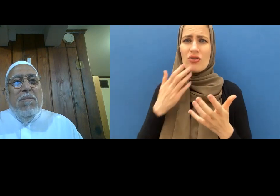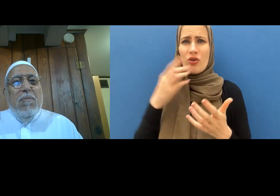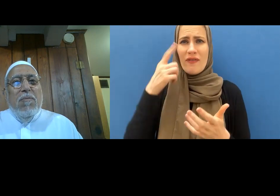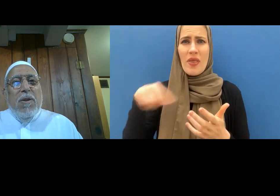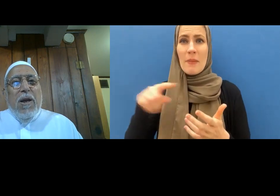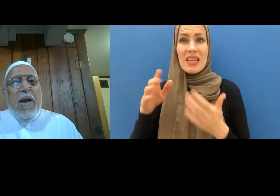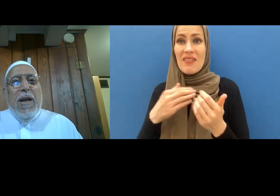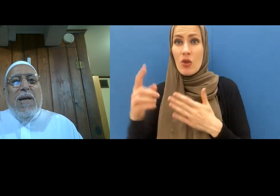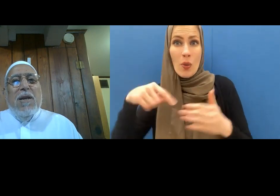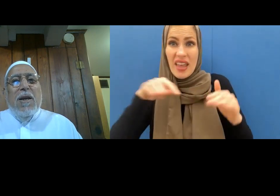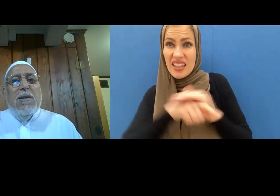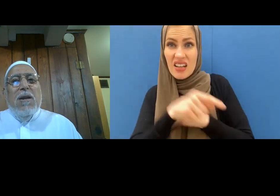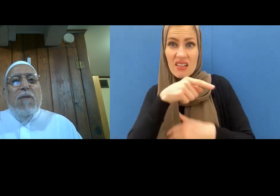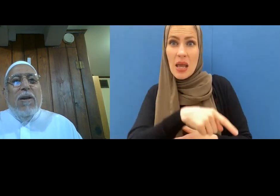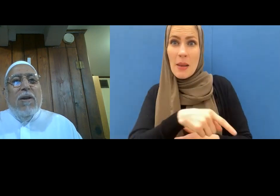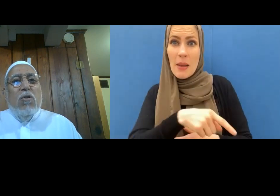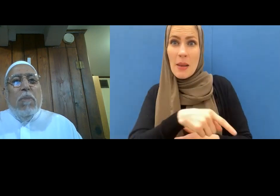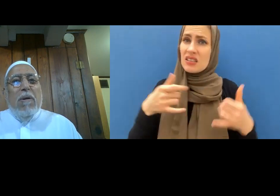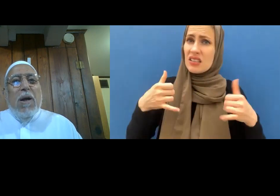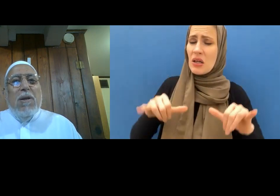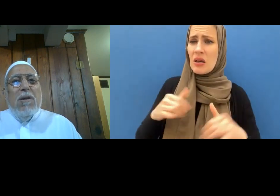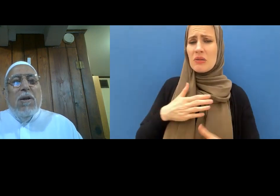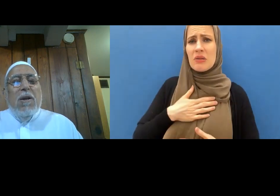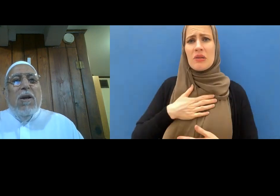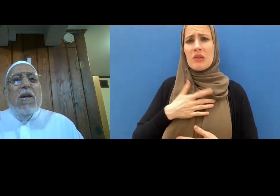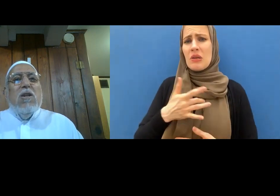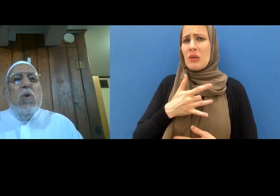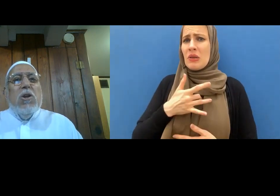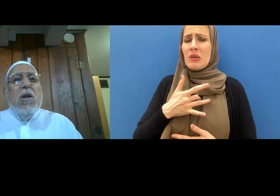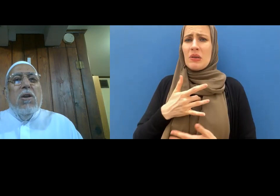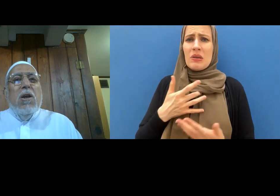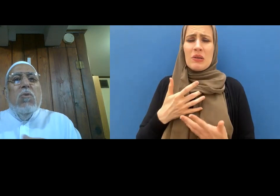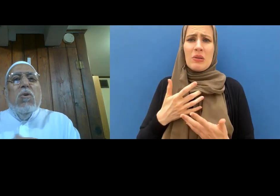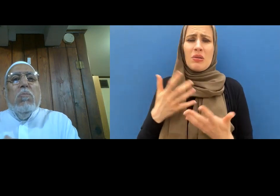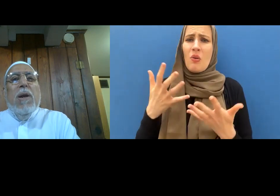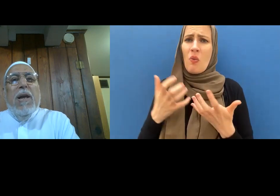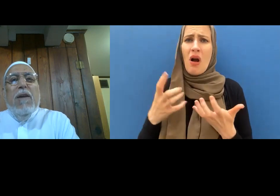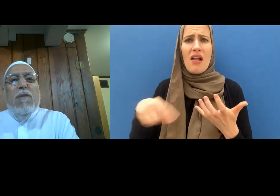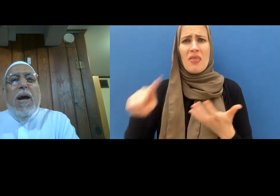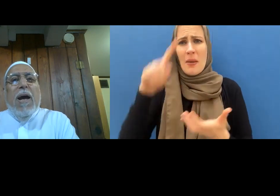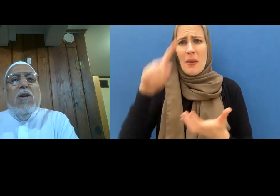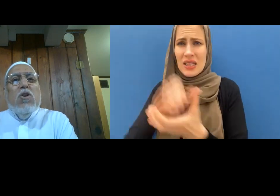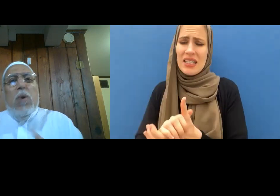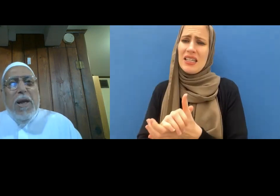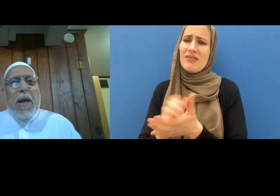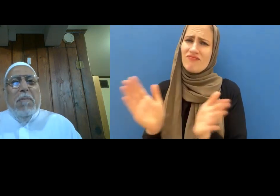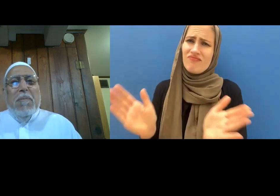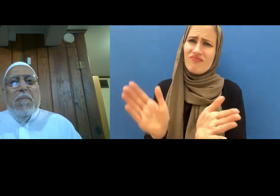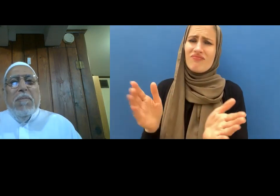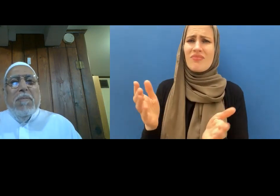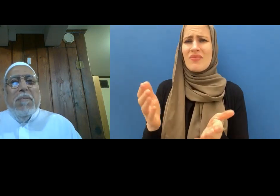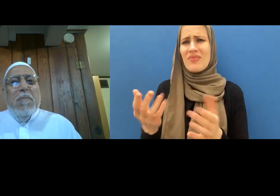him, and as he is invited to paradise, he is wishing they would believe and join